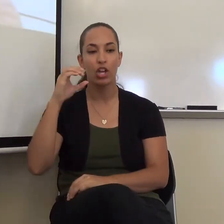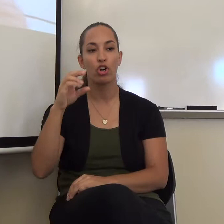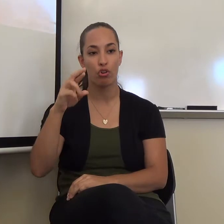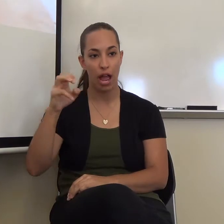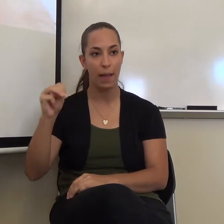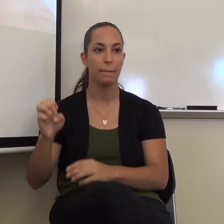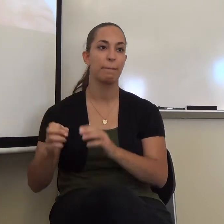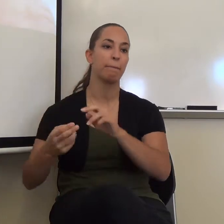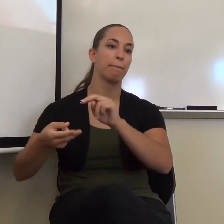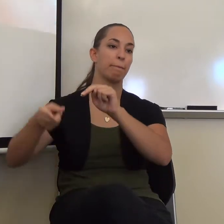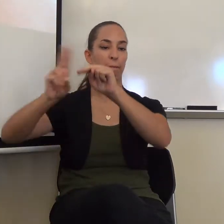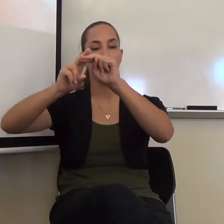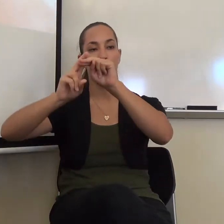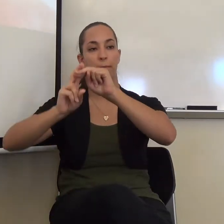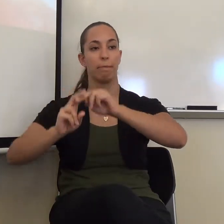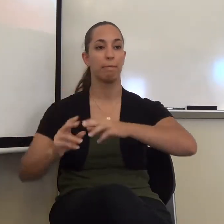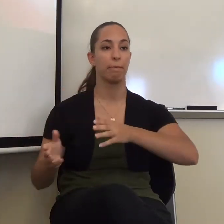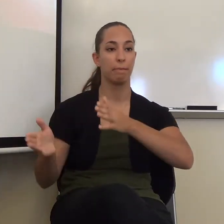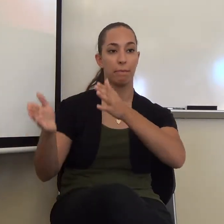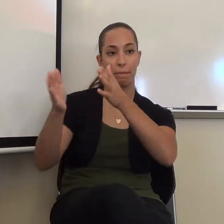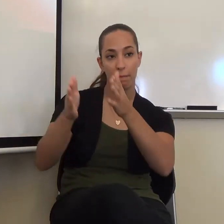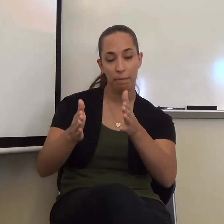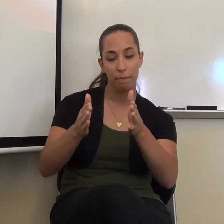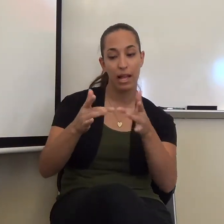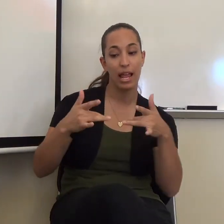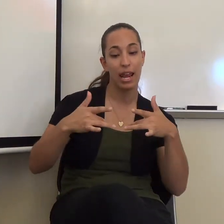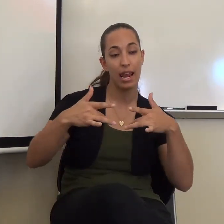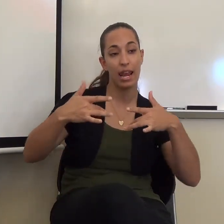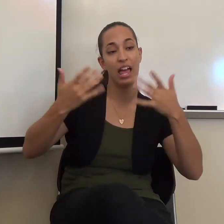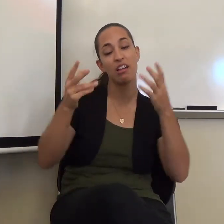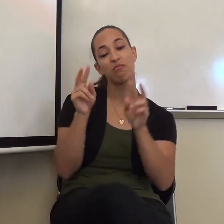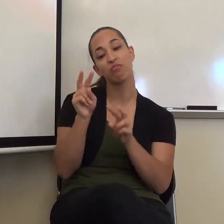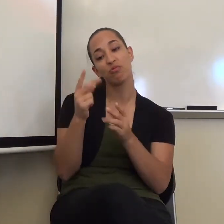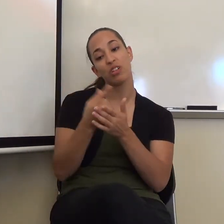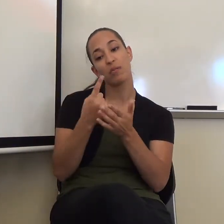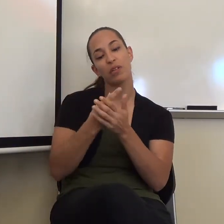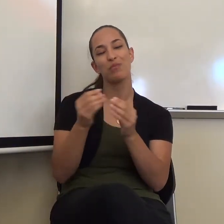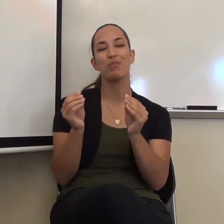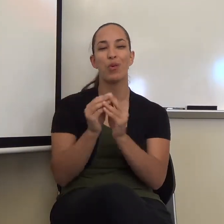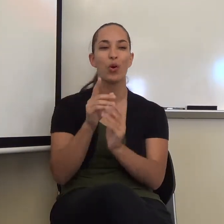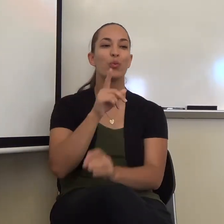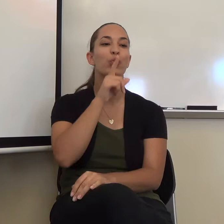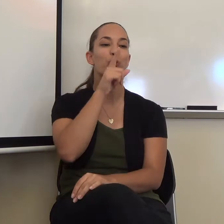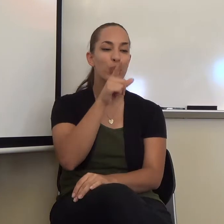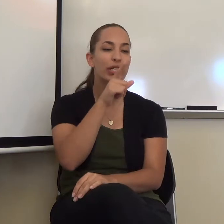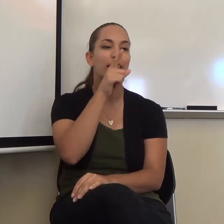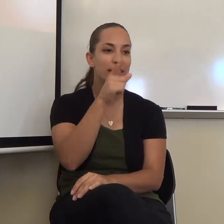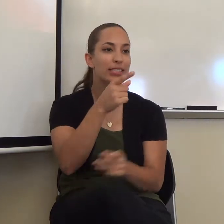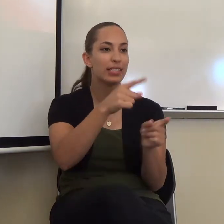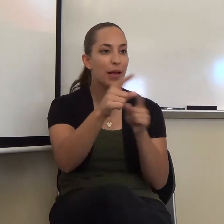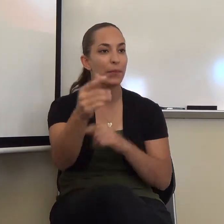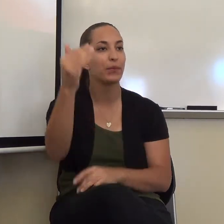Light viewers have a more realistic picture. So do they believe crime is